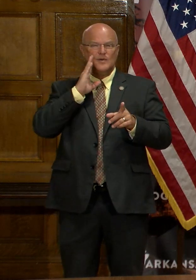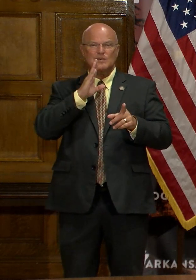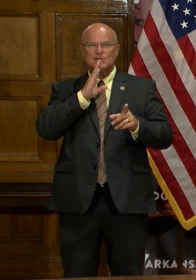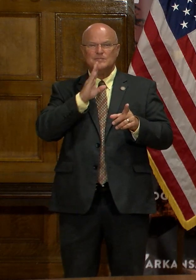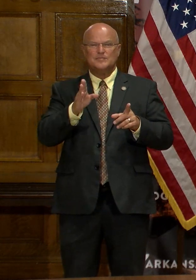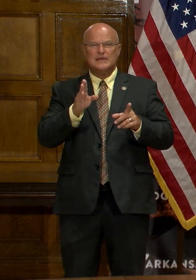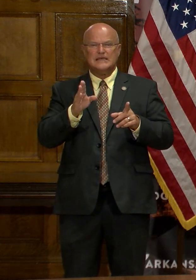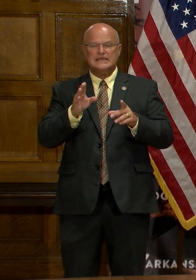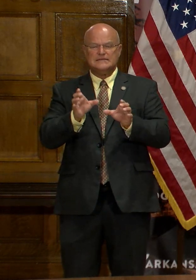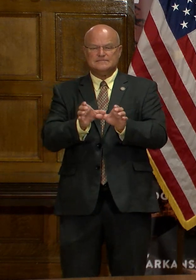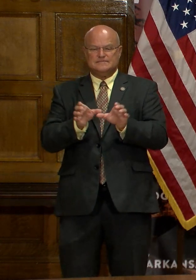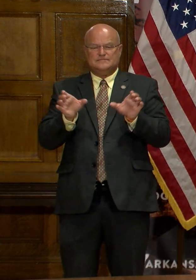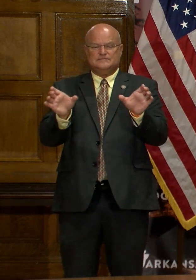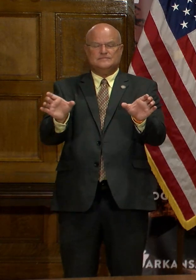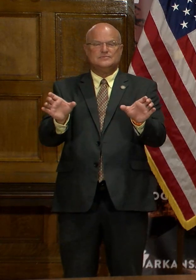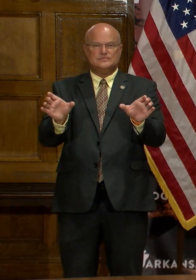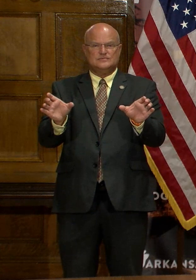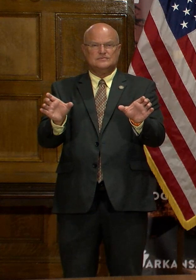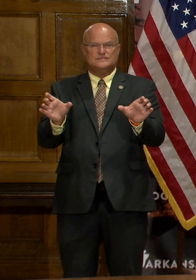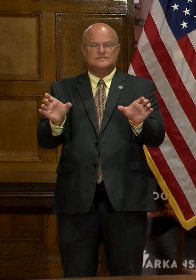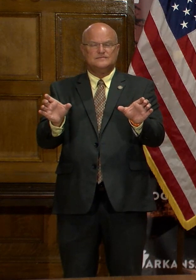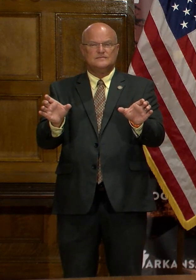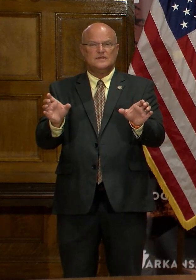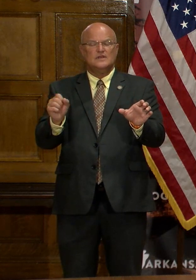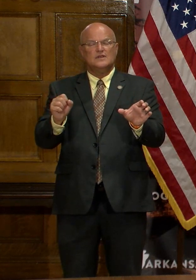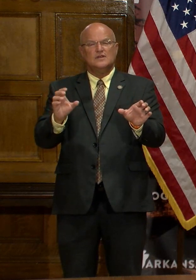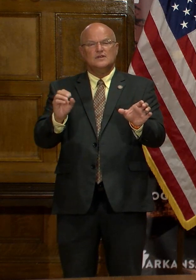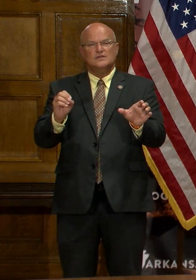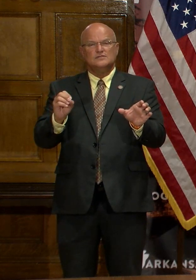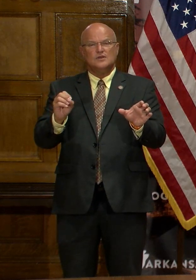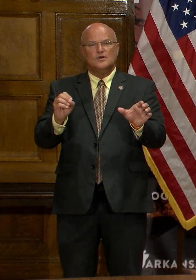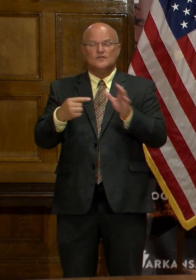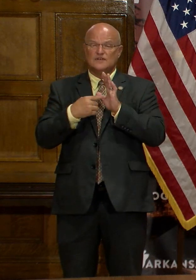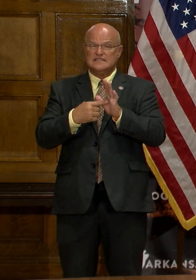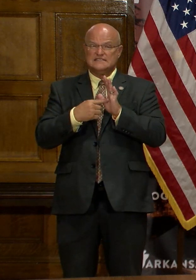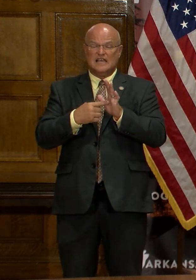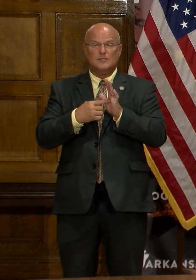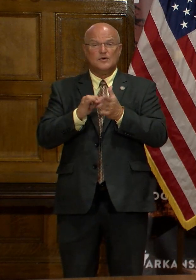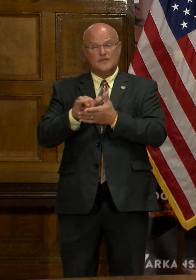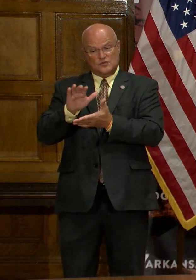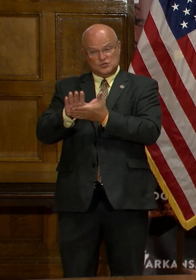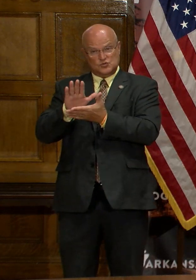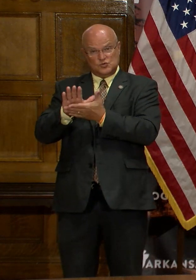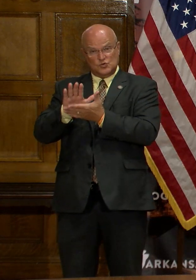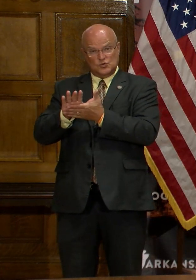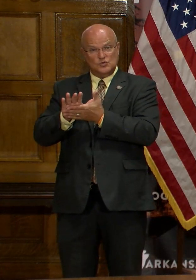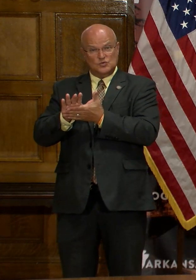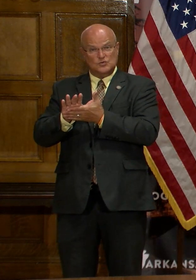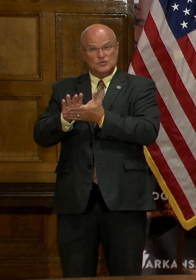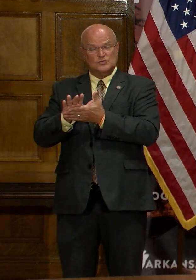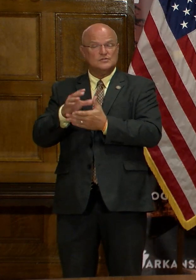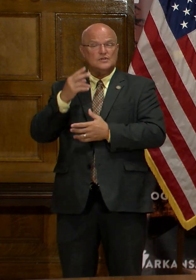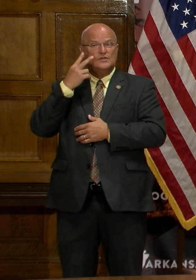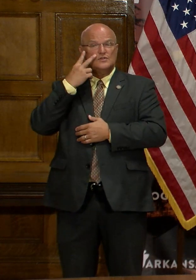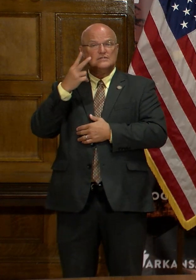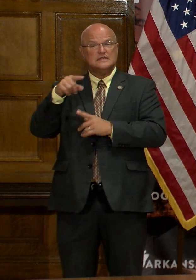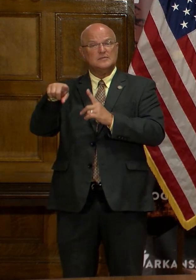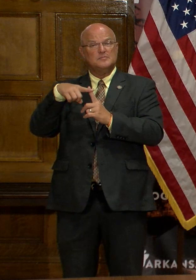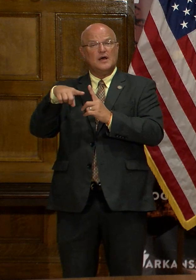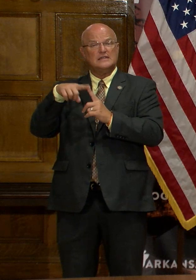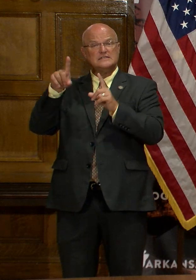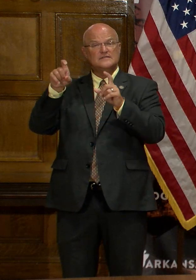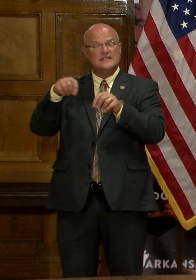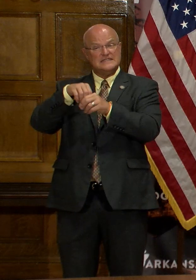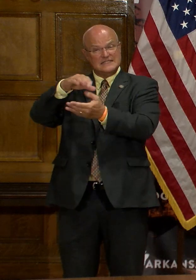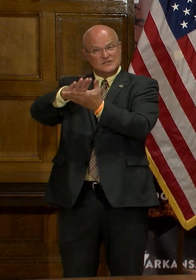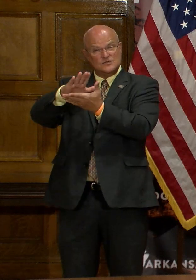be distinguished as we present it. But for example, the schools, when you see the positive test